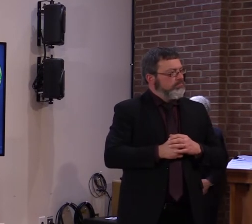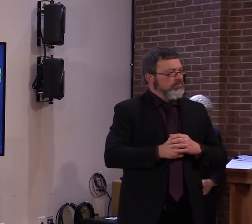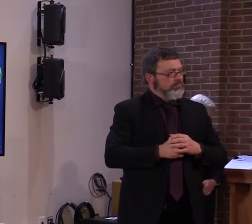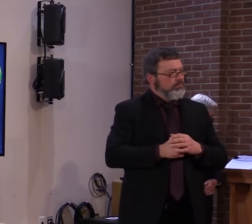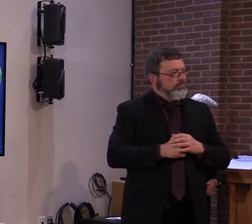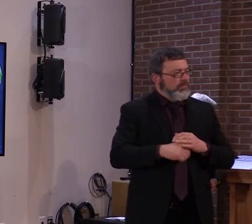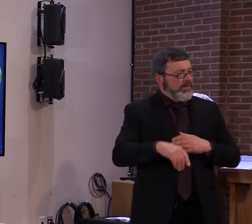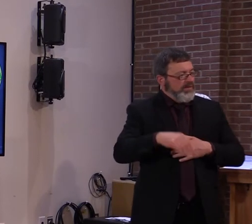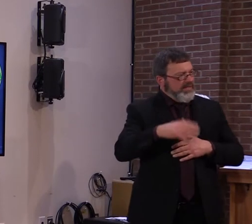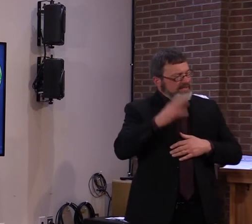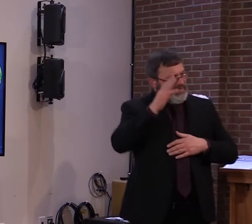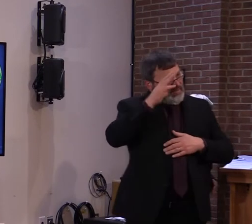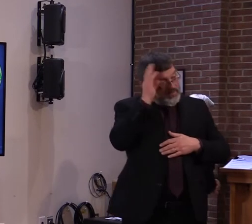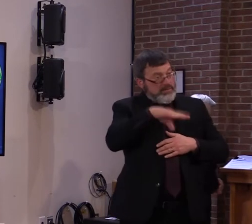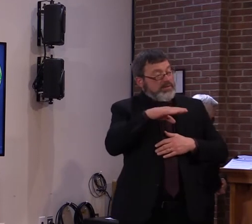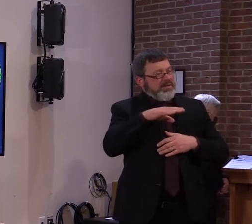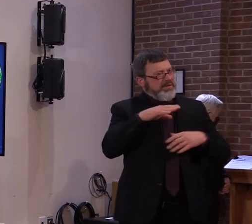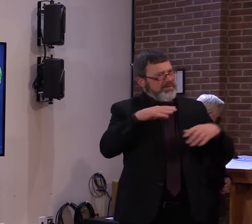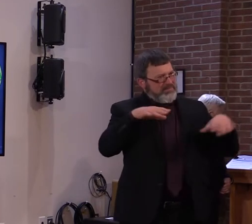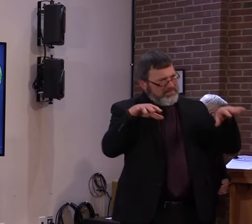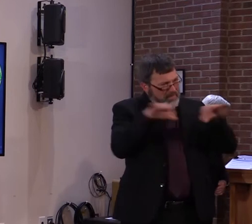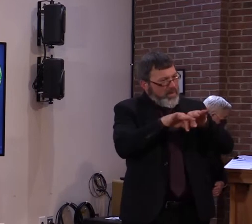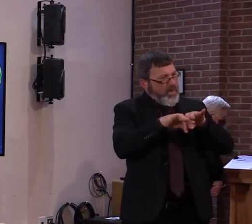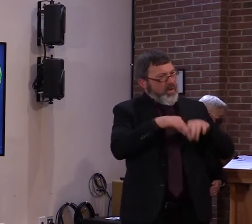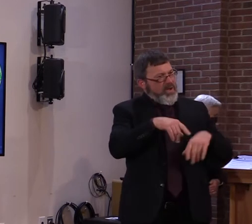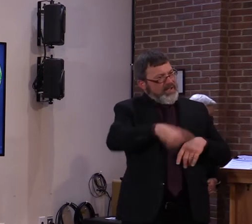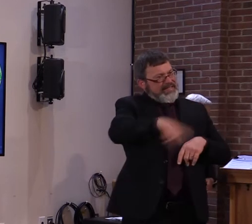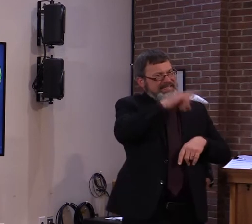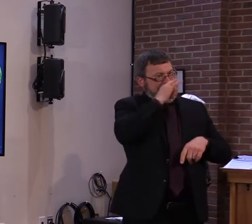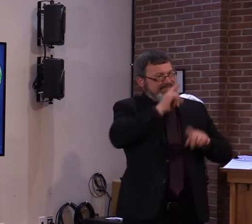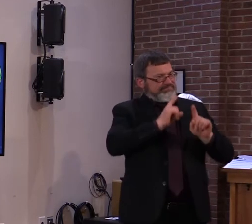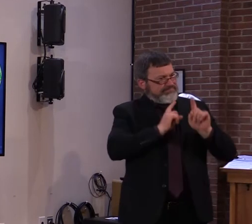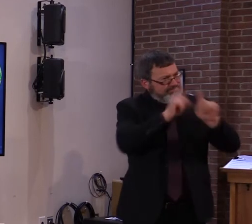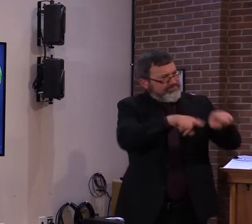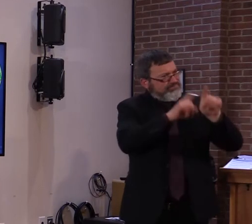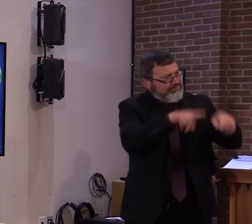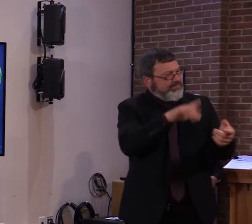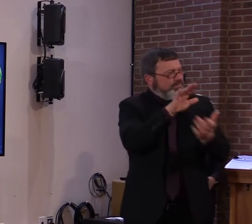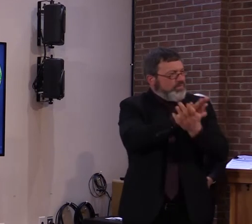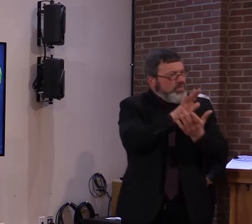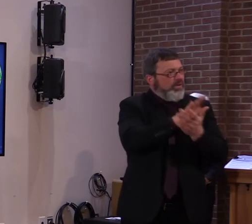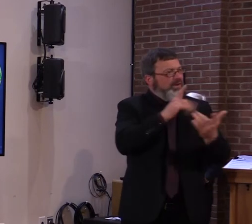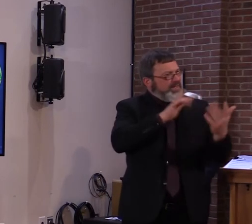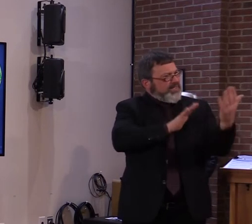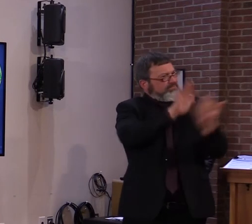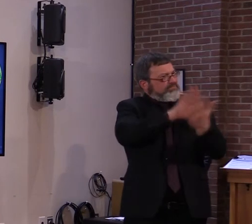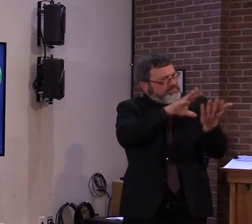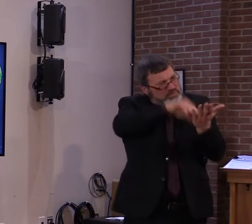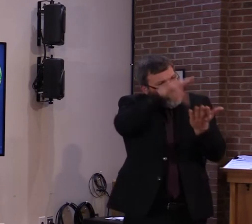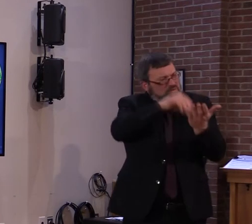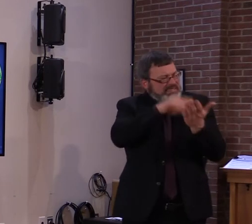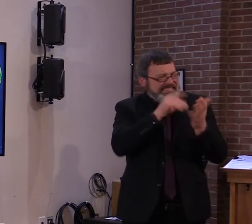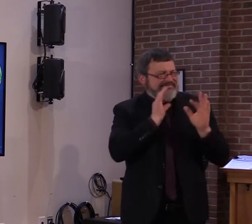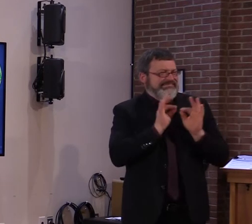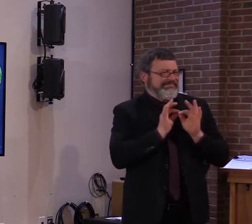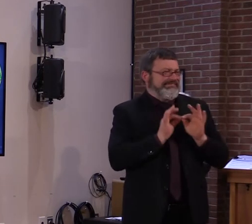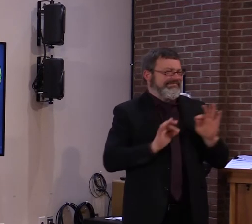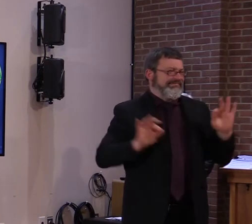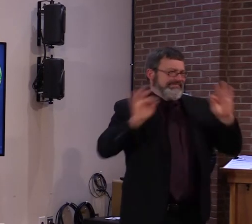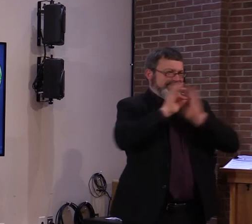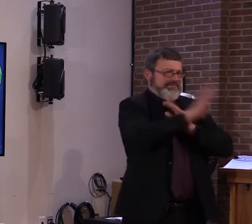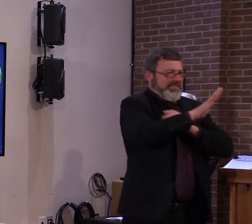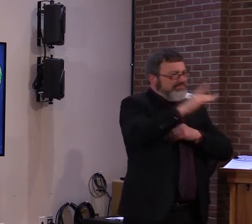needs. Meanwhile, as Secretary French told you, our surveillance testing of teachers is well underway with